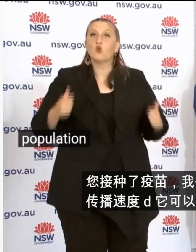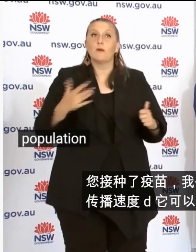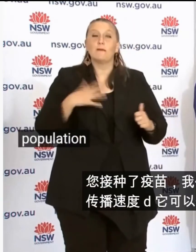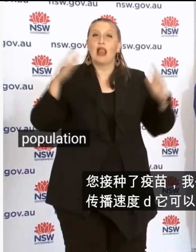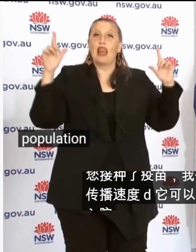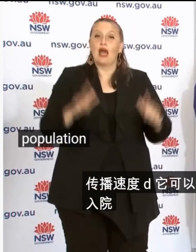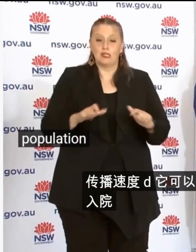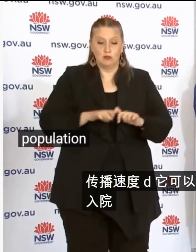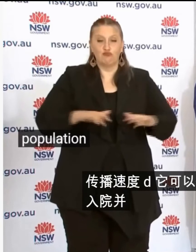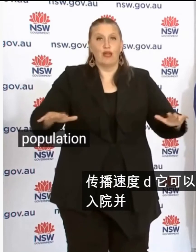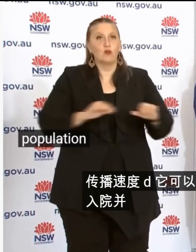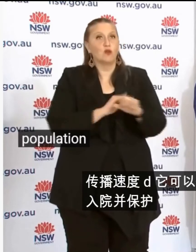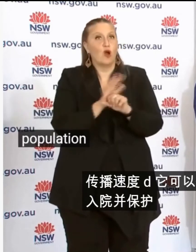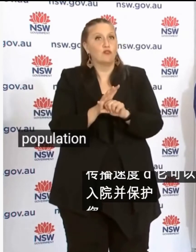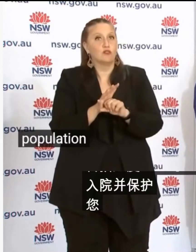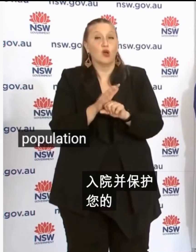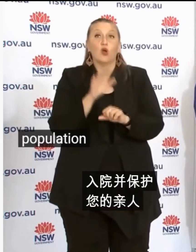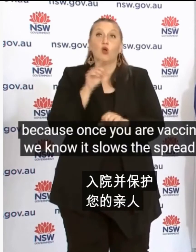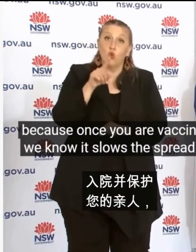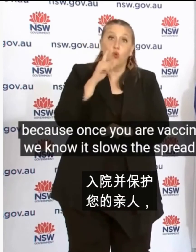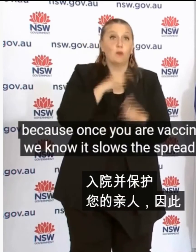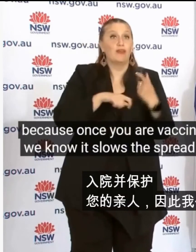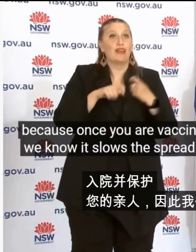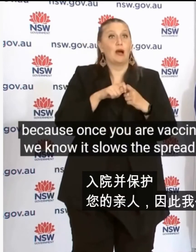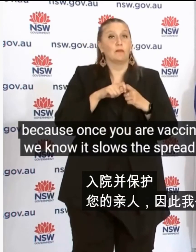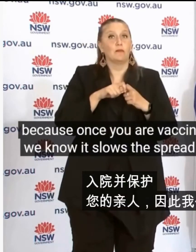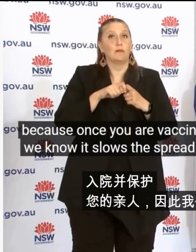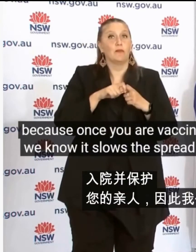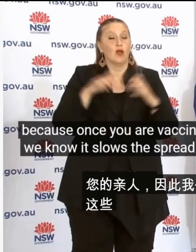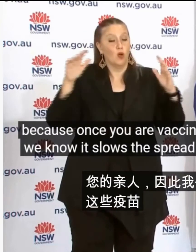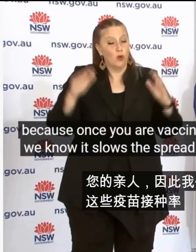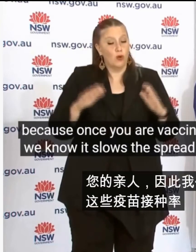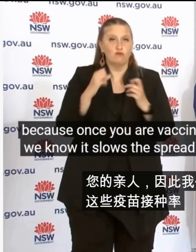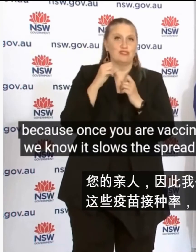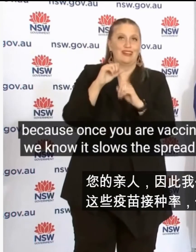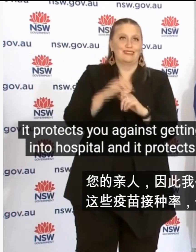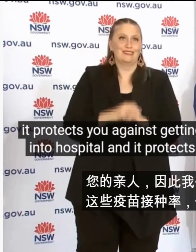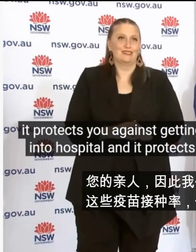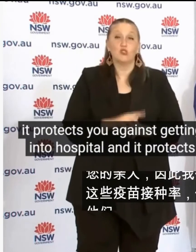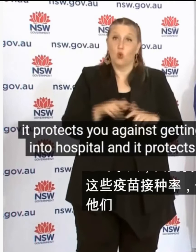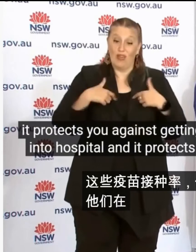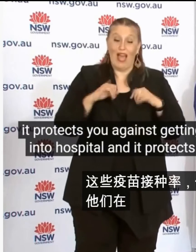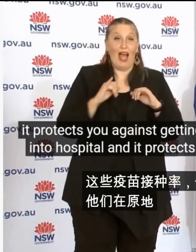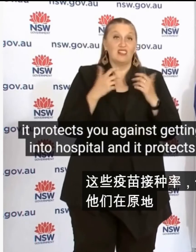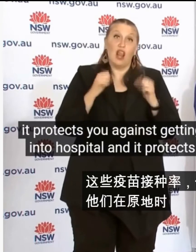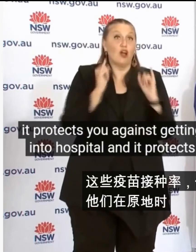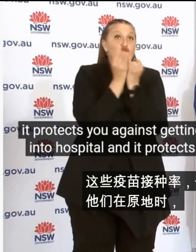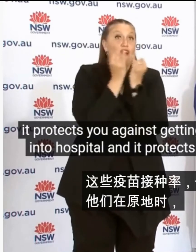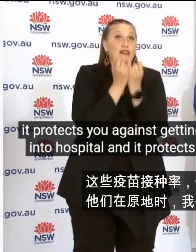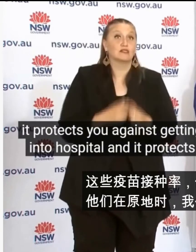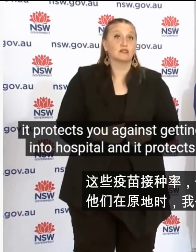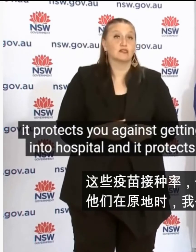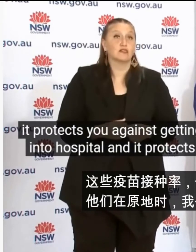protects you against getting into hospital, and it protects your loved ones. So we're racing to get those vaccination rates up, but whilst they are where they